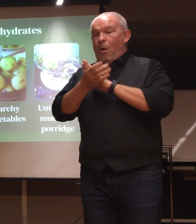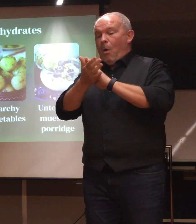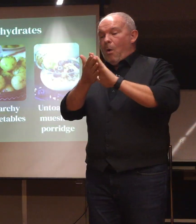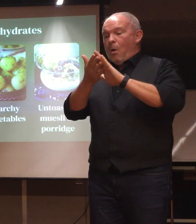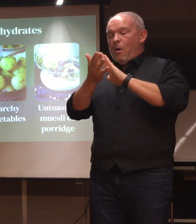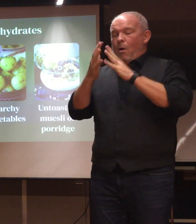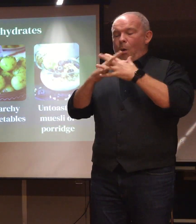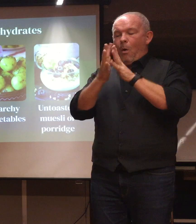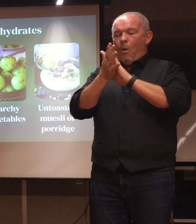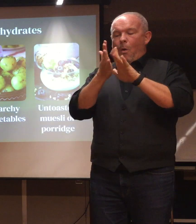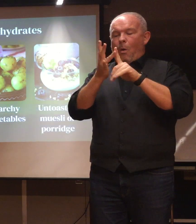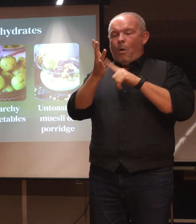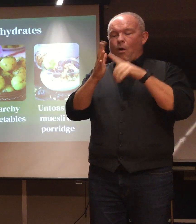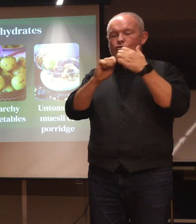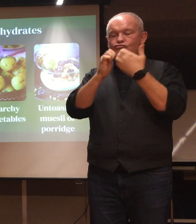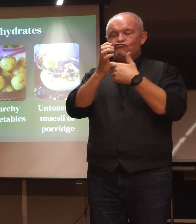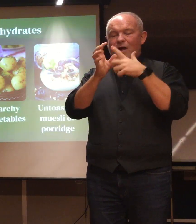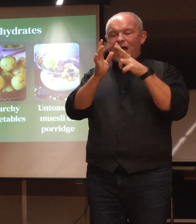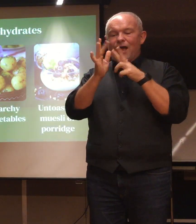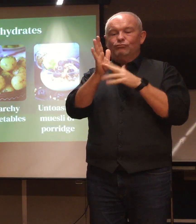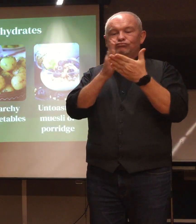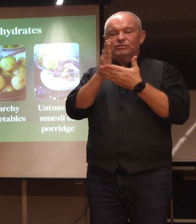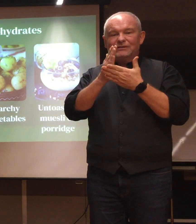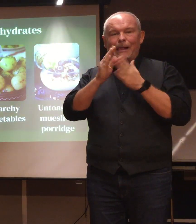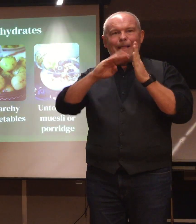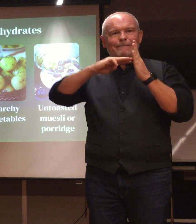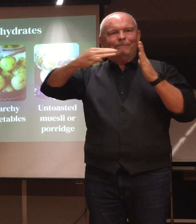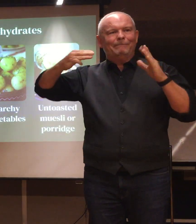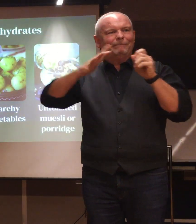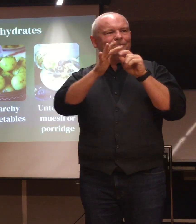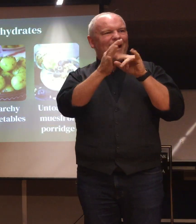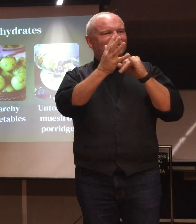bread, whole grain pasta,